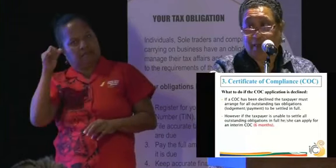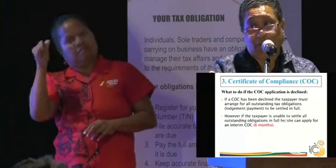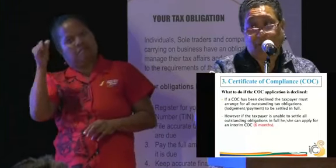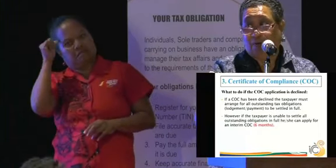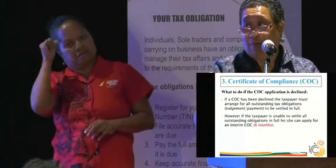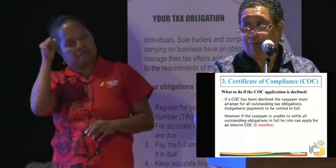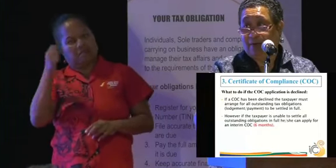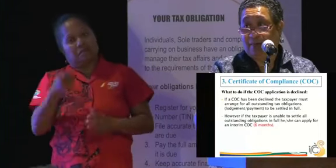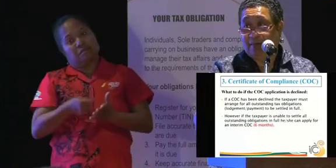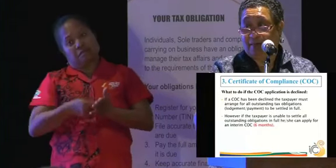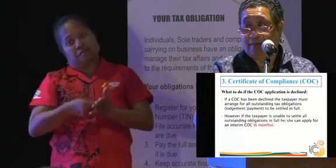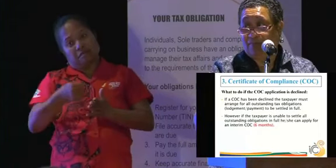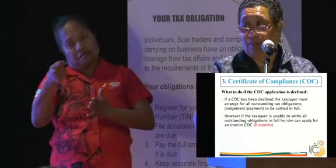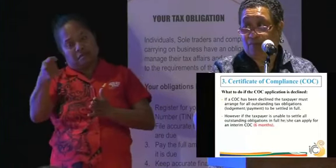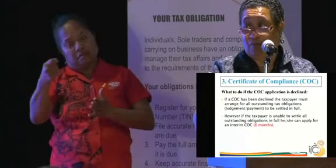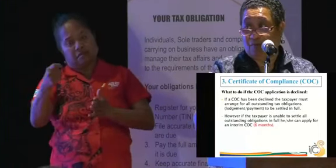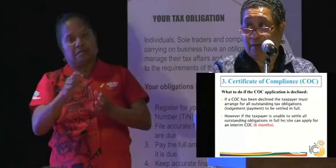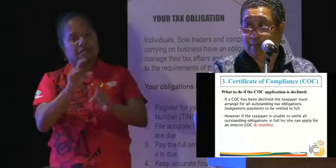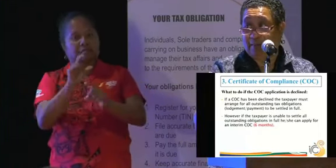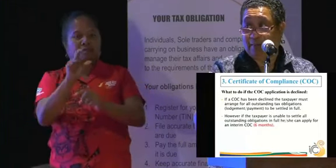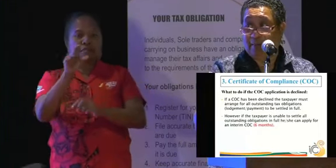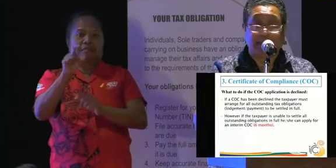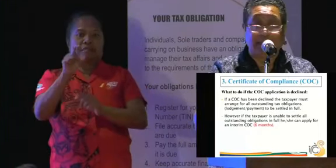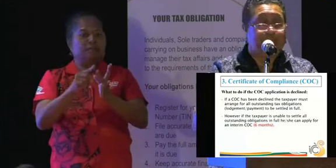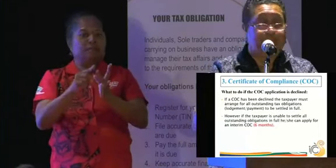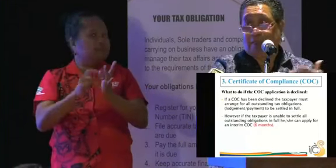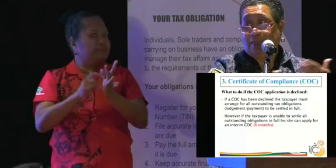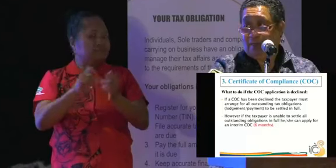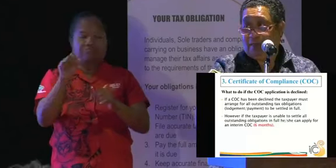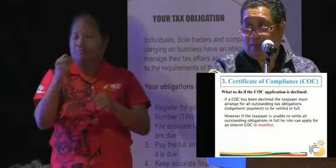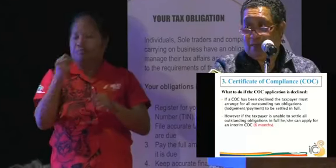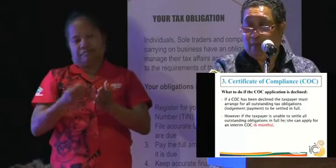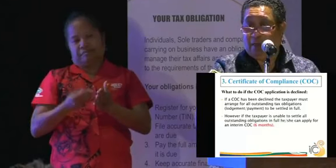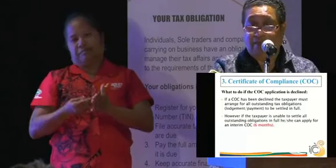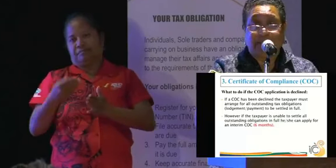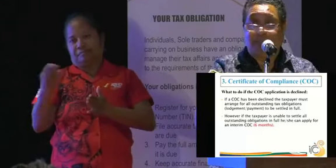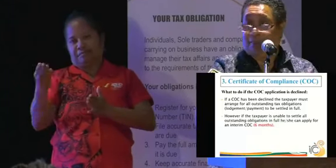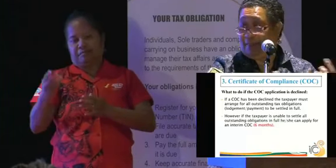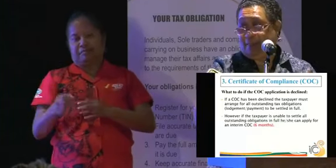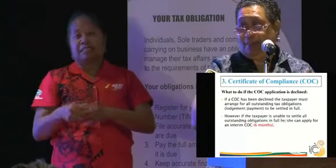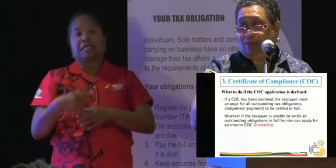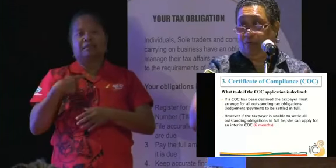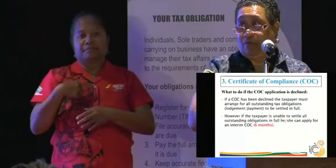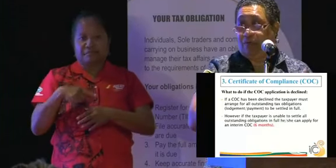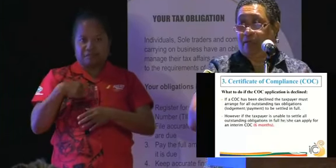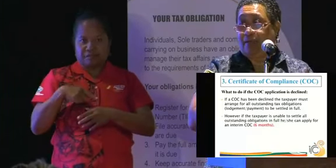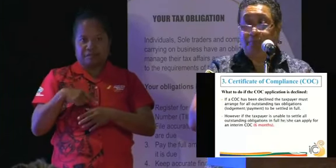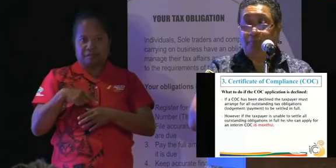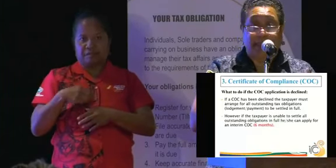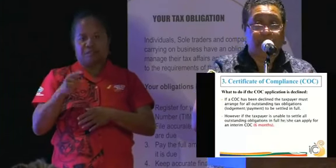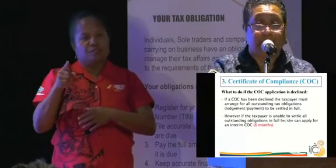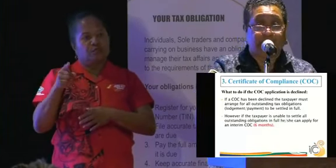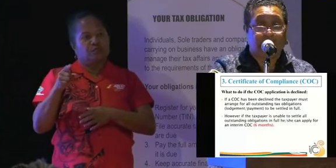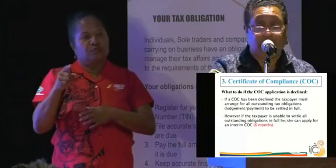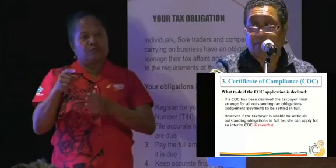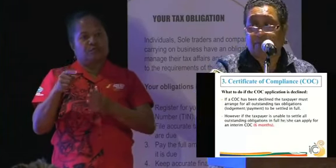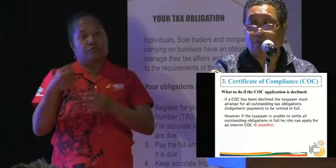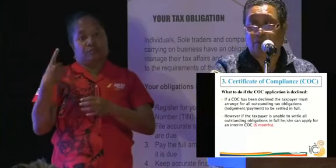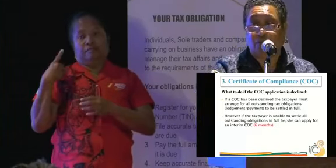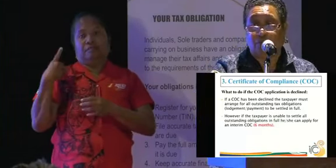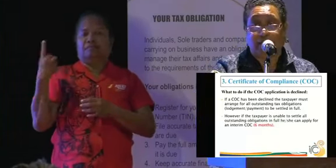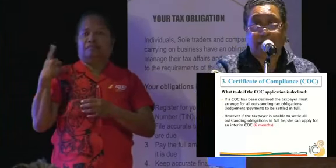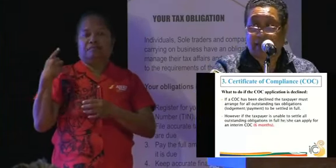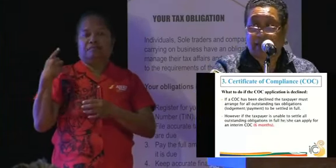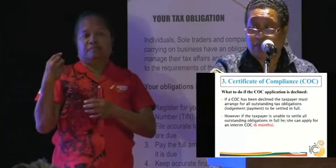application, you were not given the certificate of compliance instantly. You were advised that your application has been